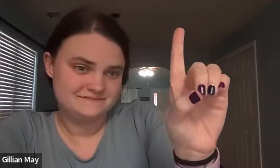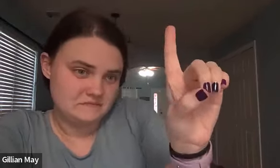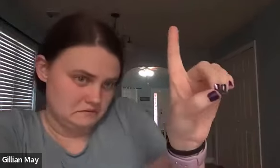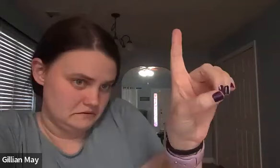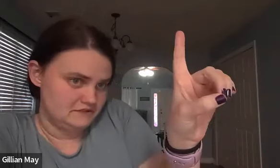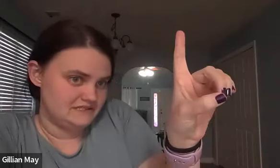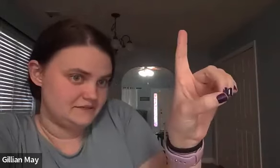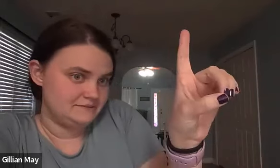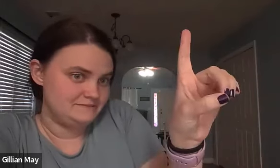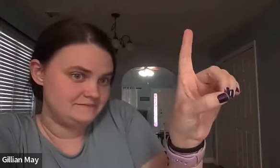Turn so I see better.